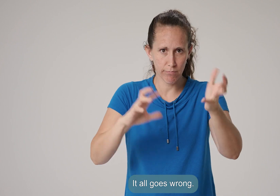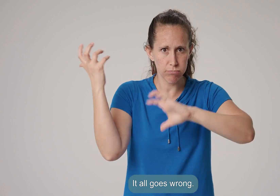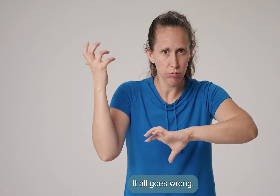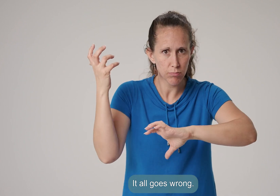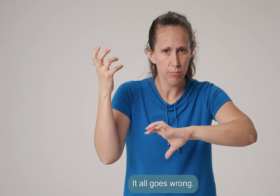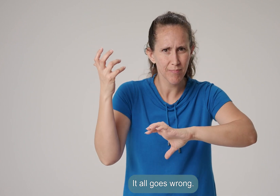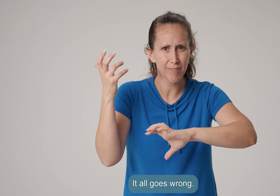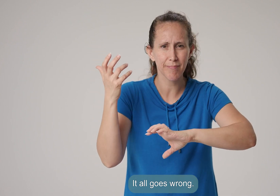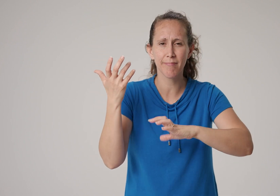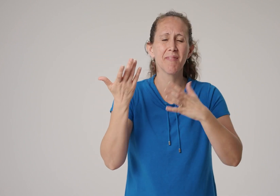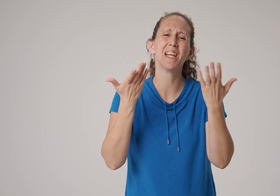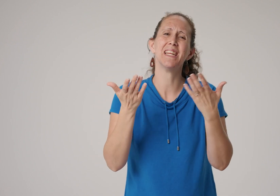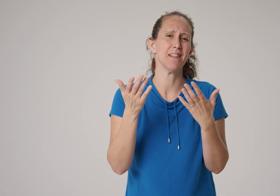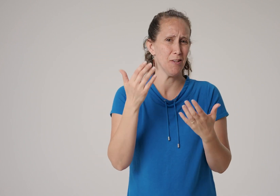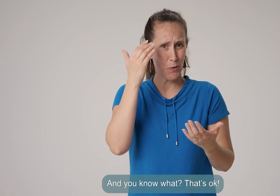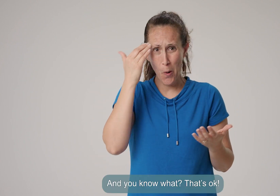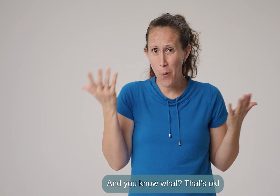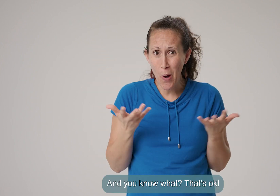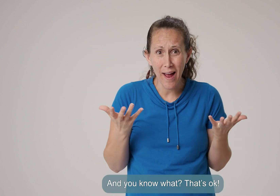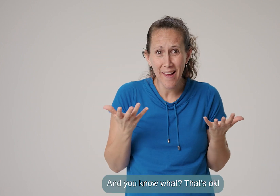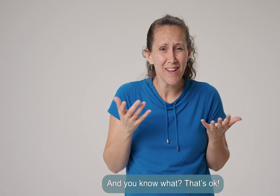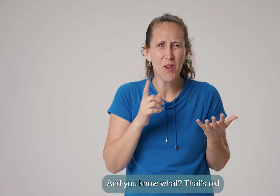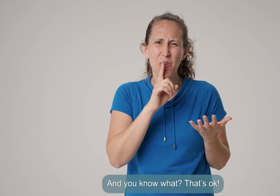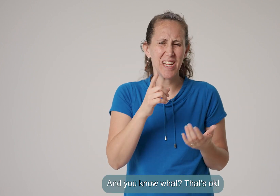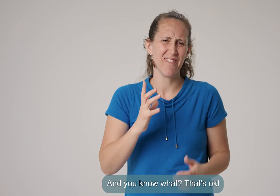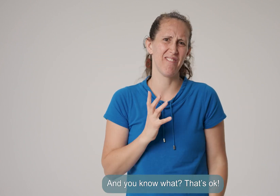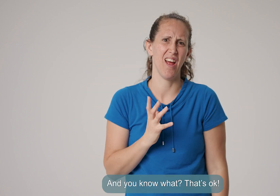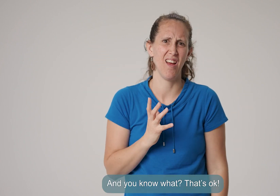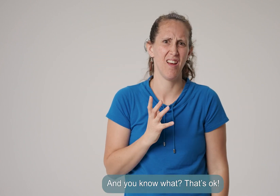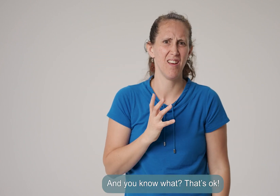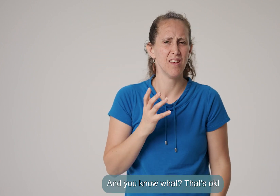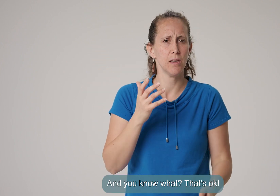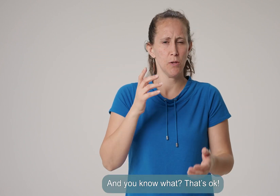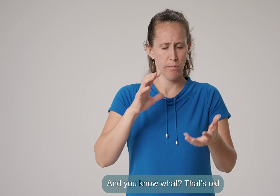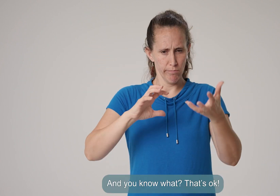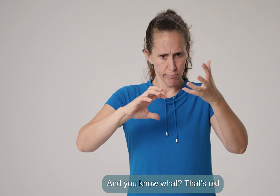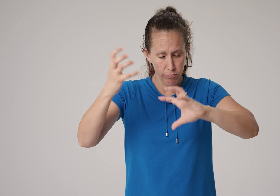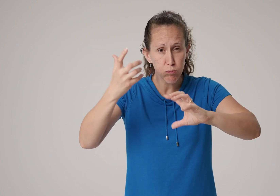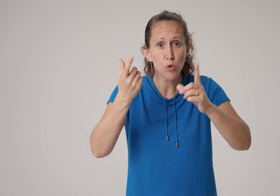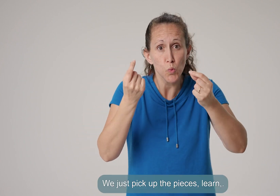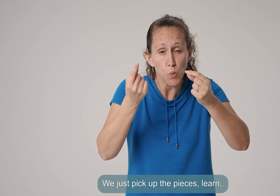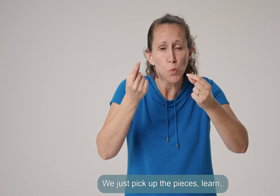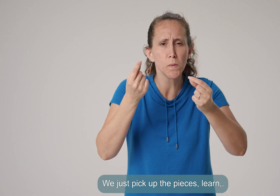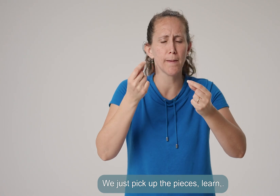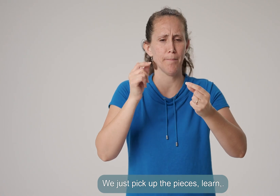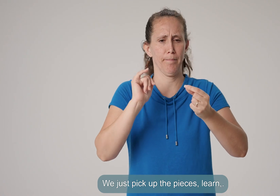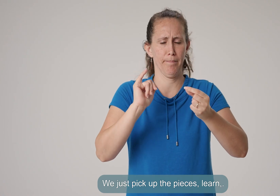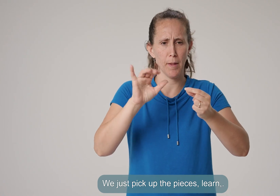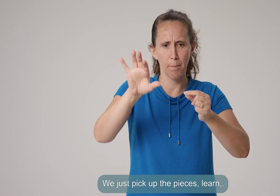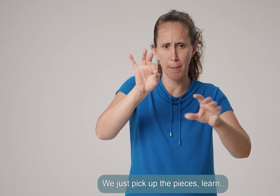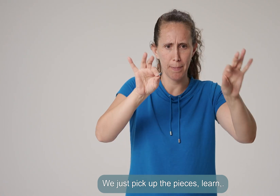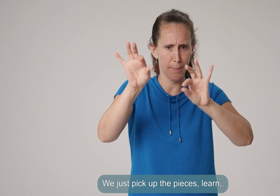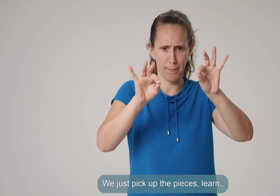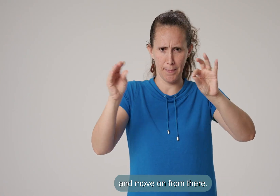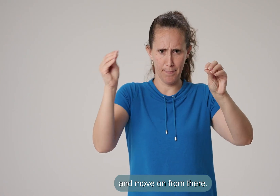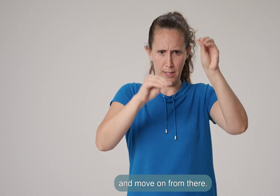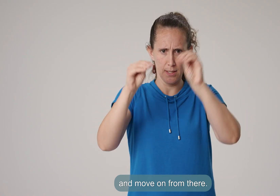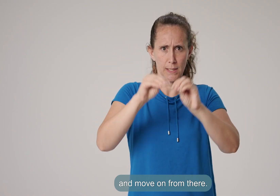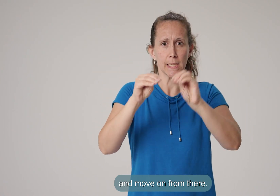wrong. And you know what? That's okay. We just pick up the pieces, learn, and move on from